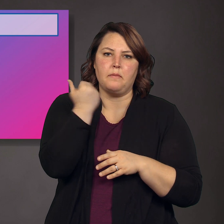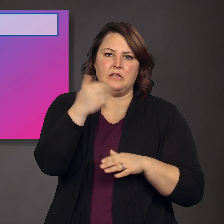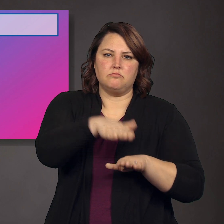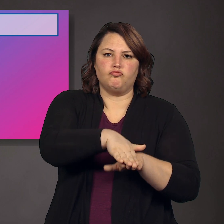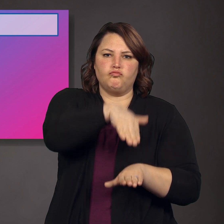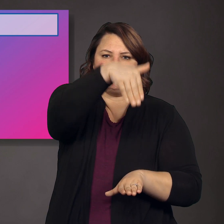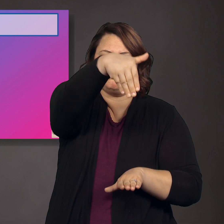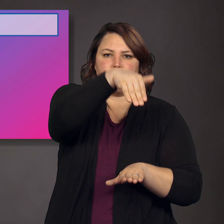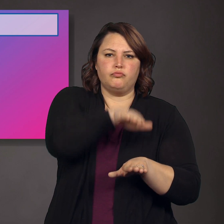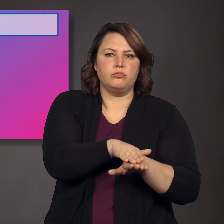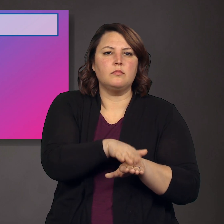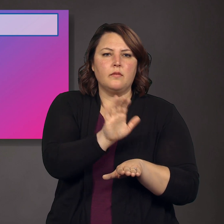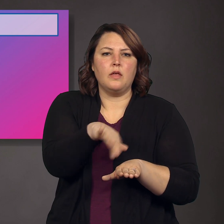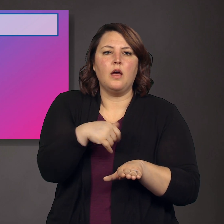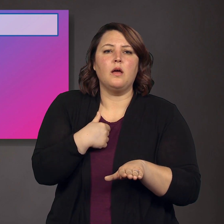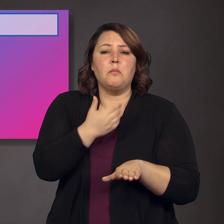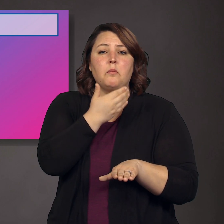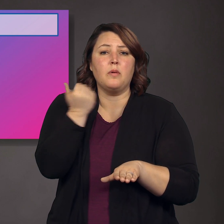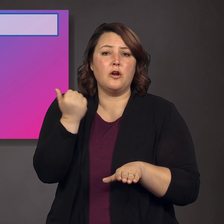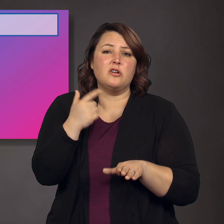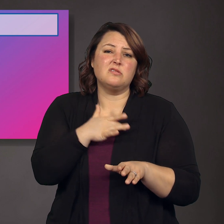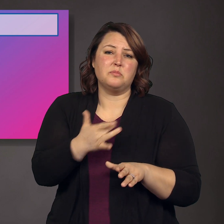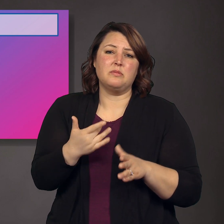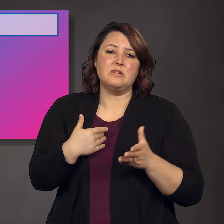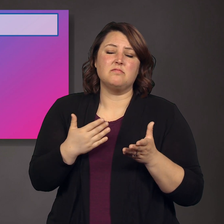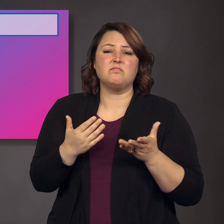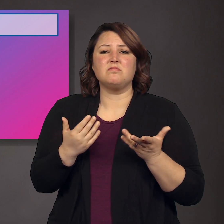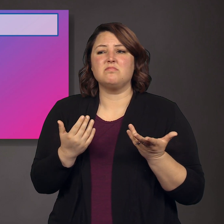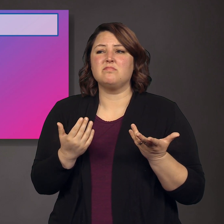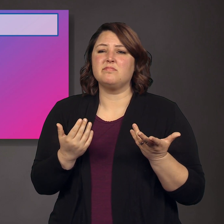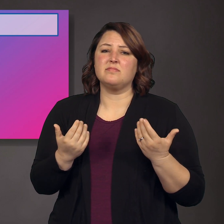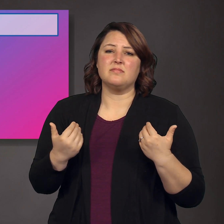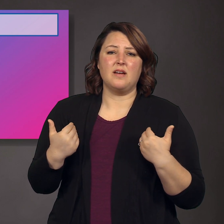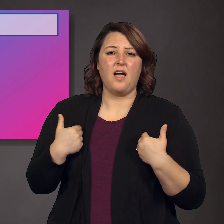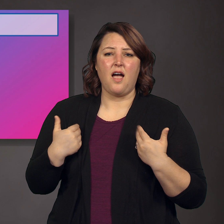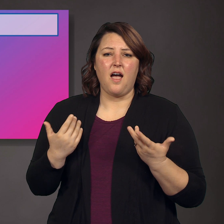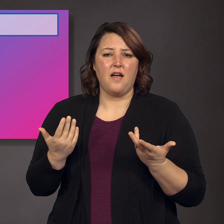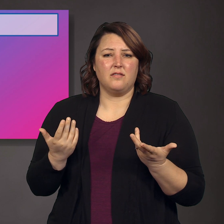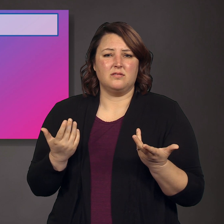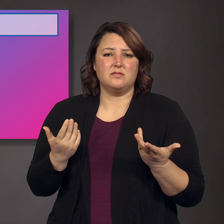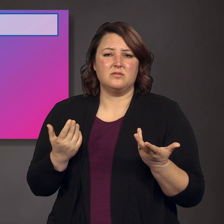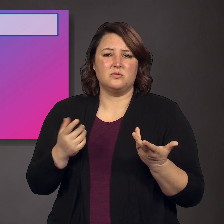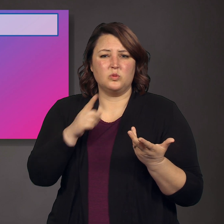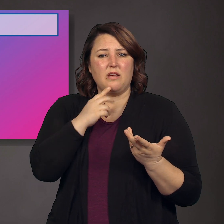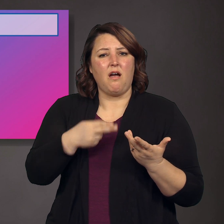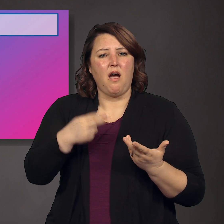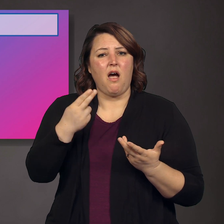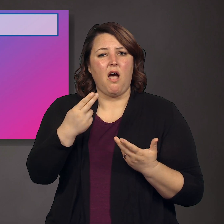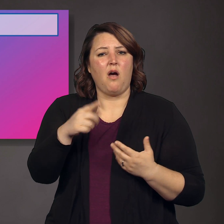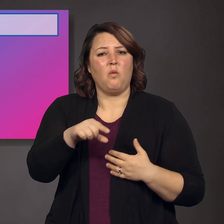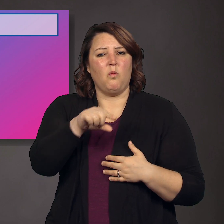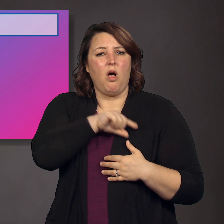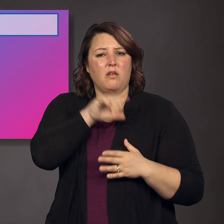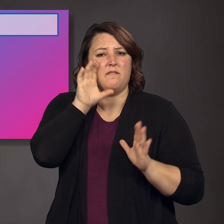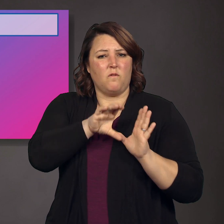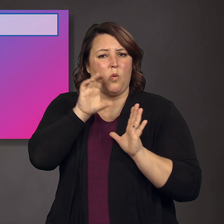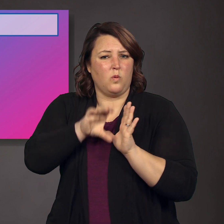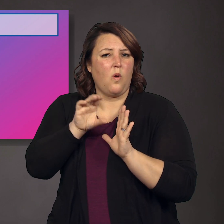They generally come with produce fairly high quality photos and are capable of